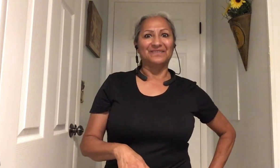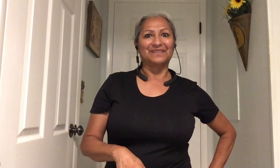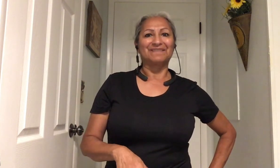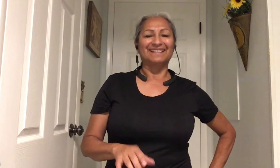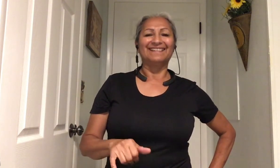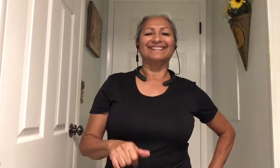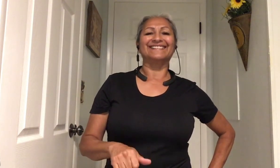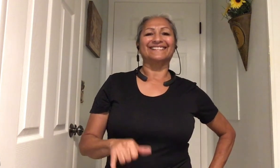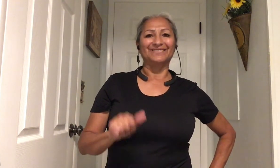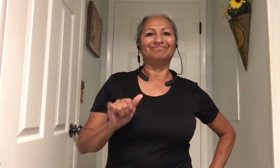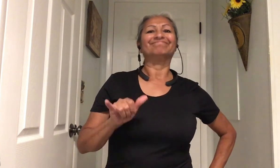mean. You could just go.